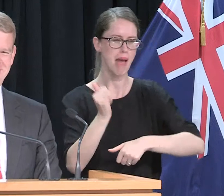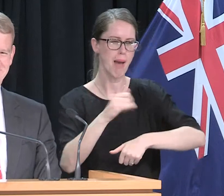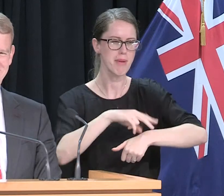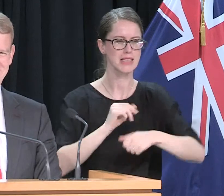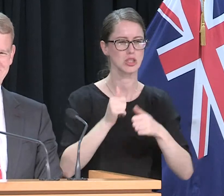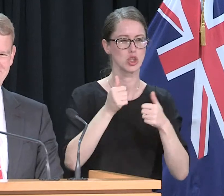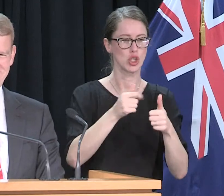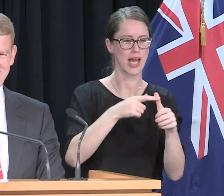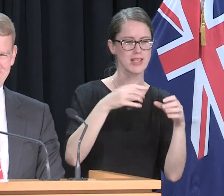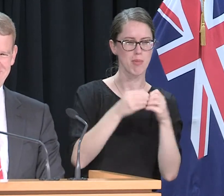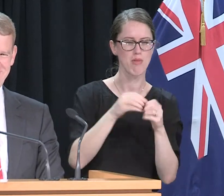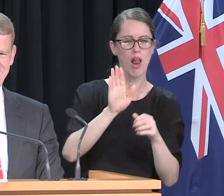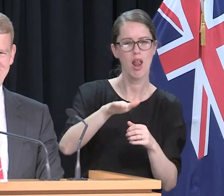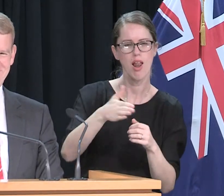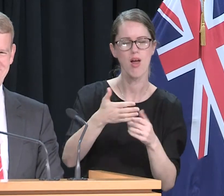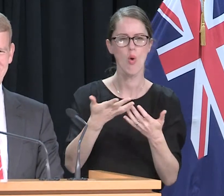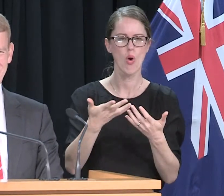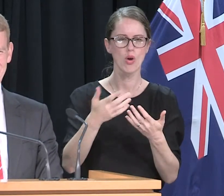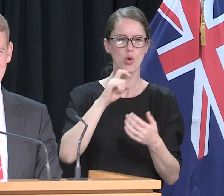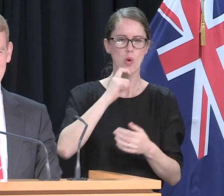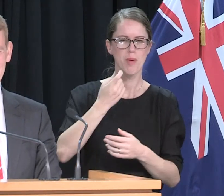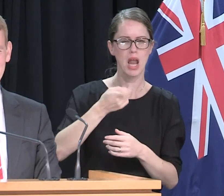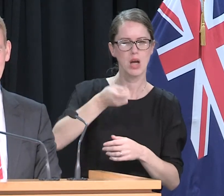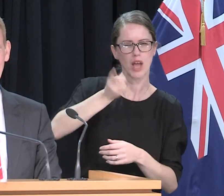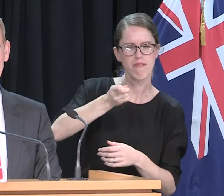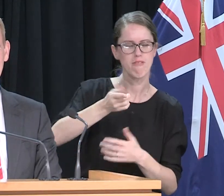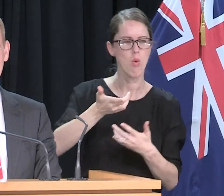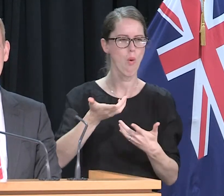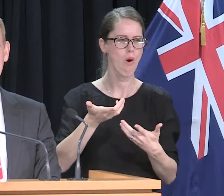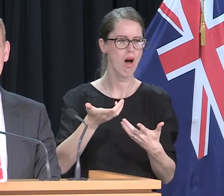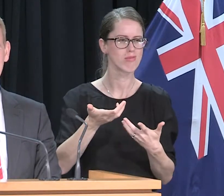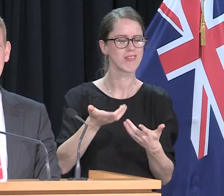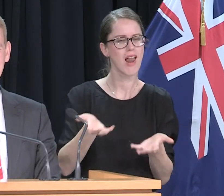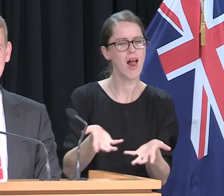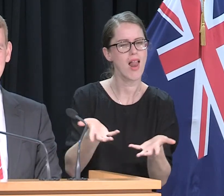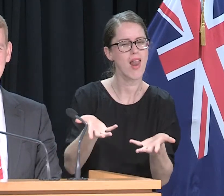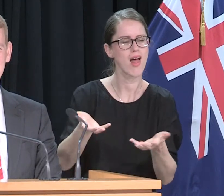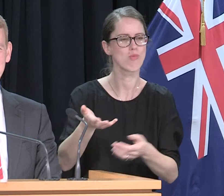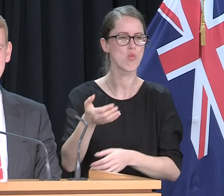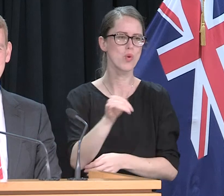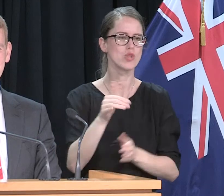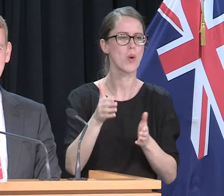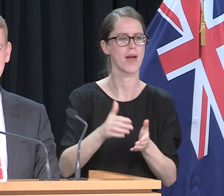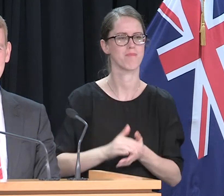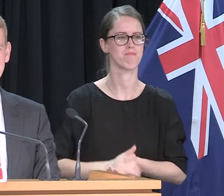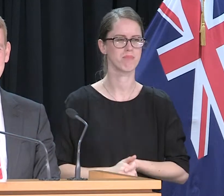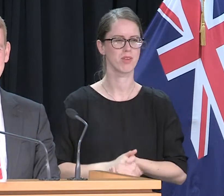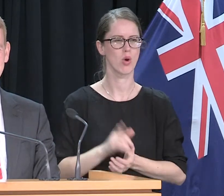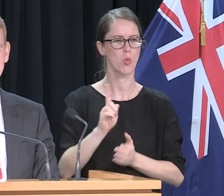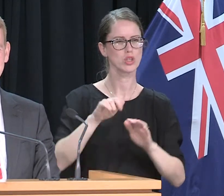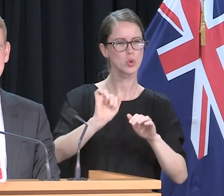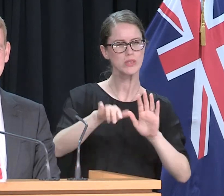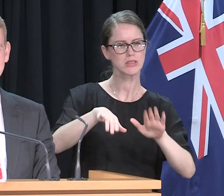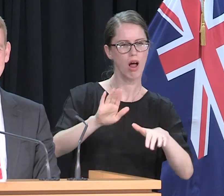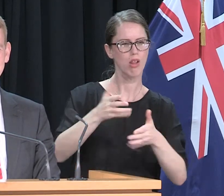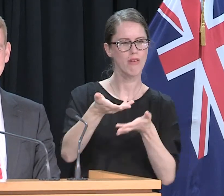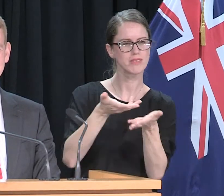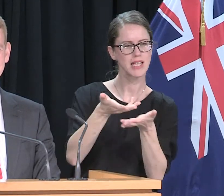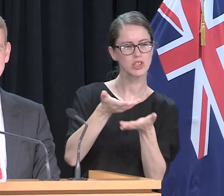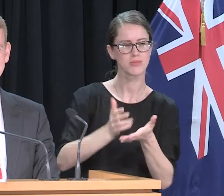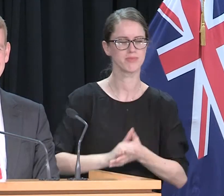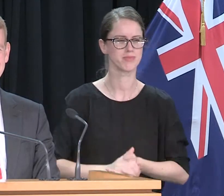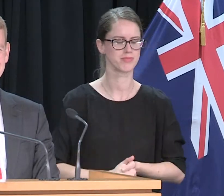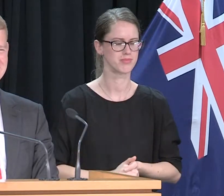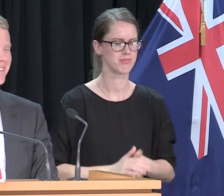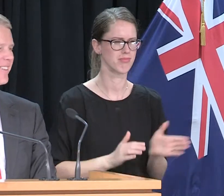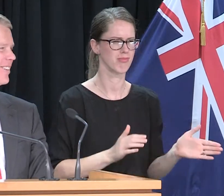more sort of bringing down the hammer, or more sort of, hey, do this for the community? How would that conversation go, I guess, is